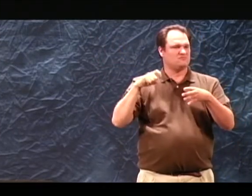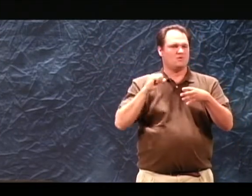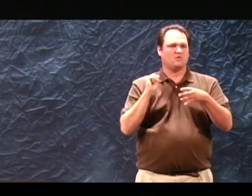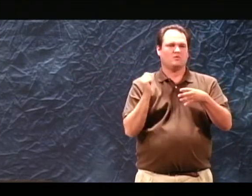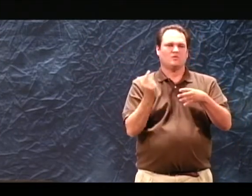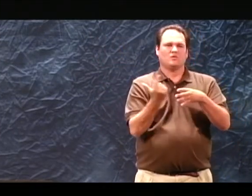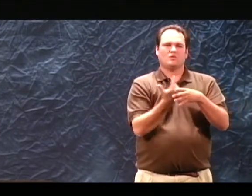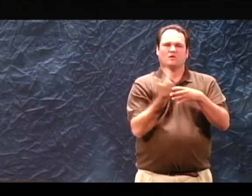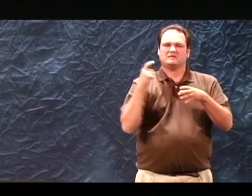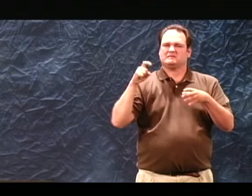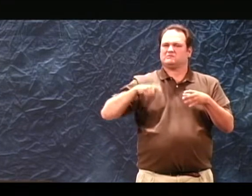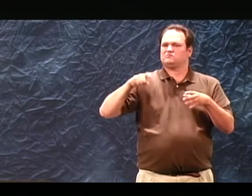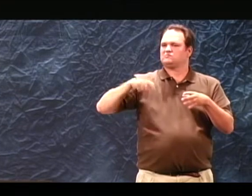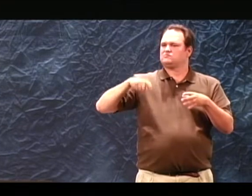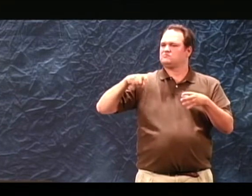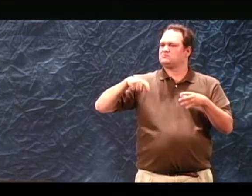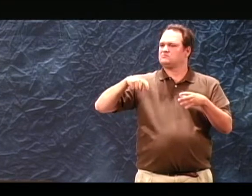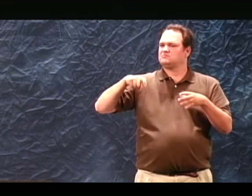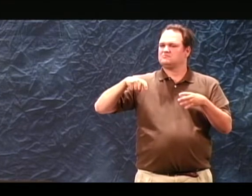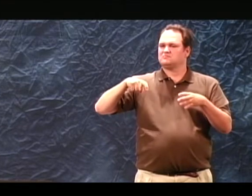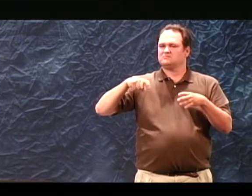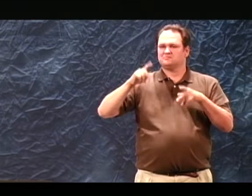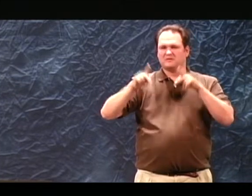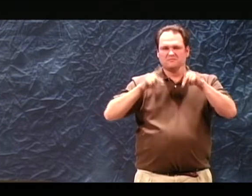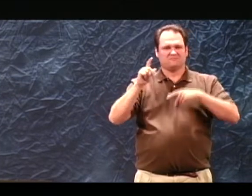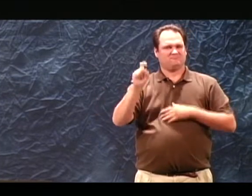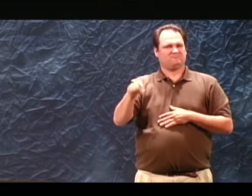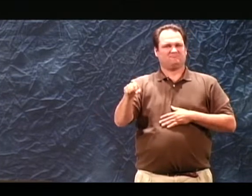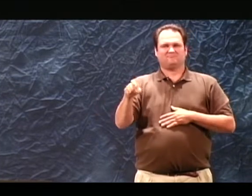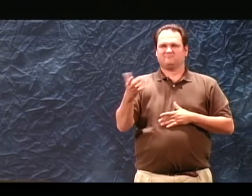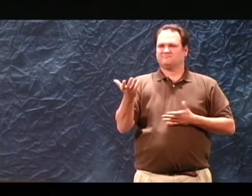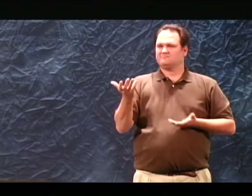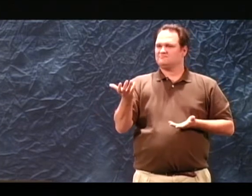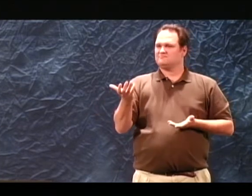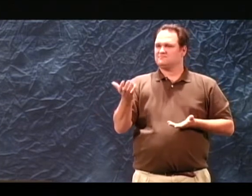every member of the church is necessary